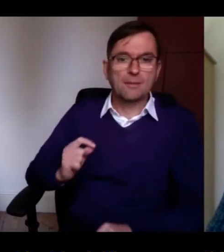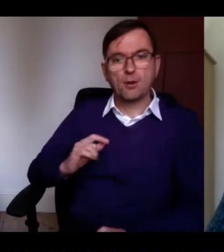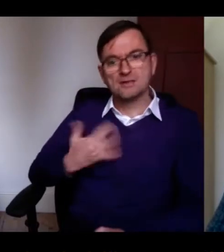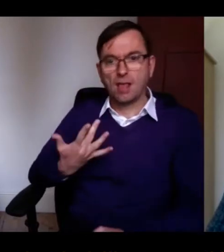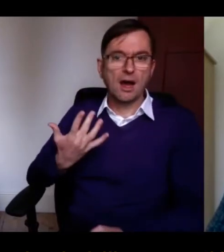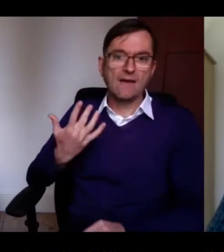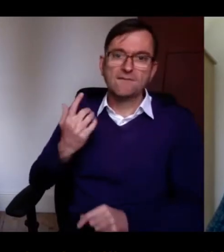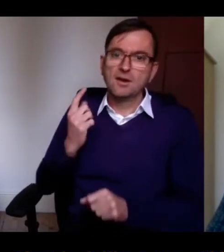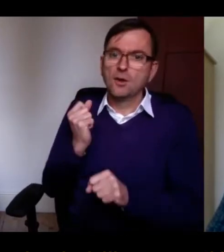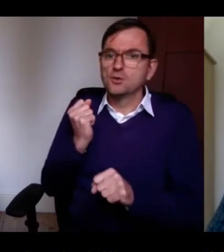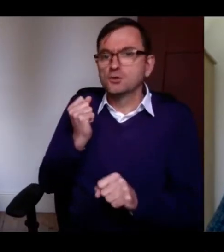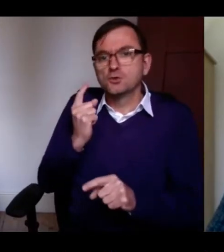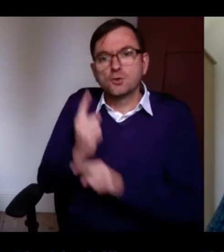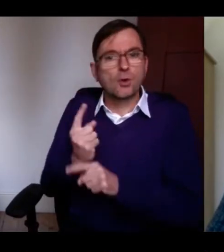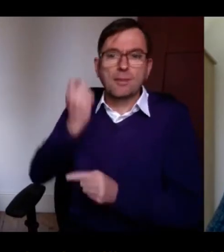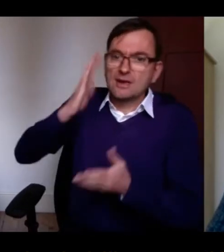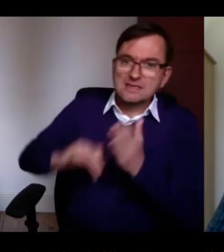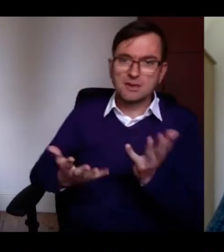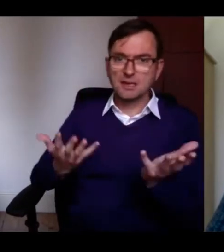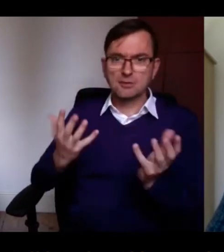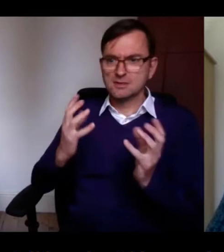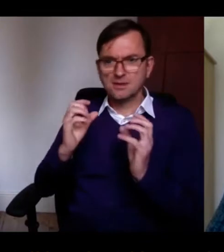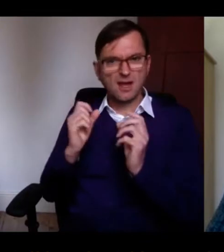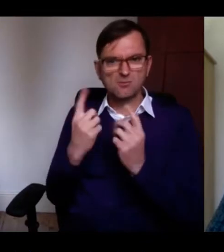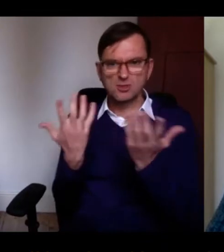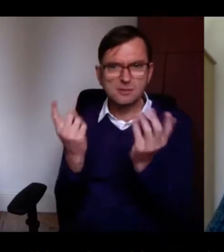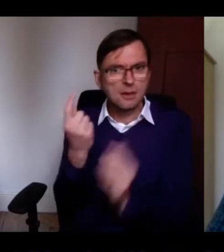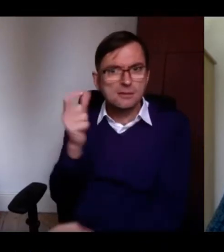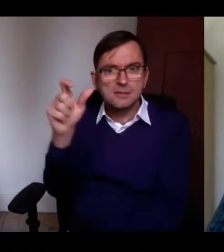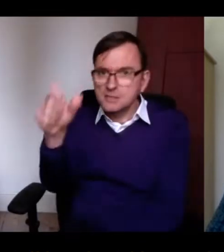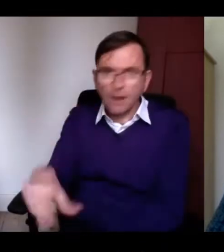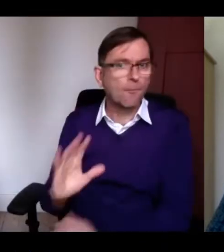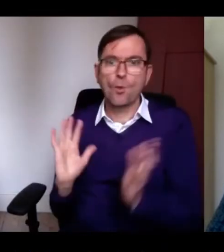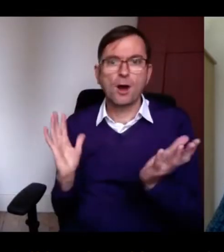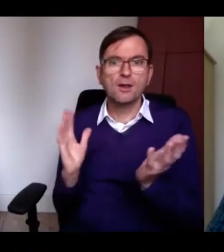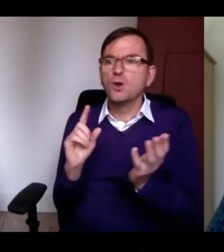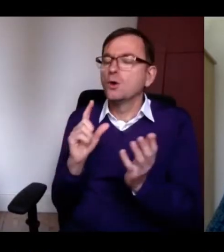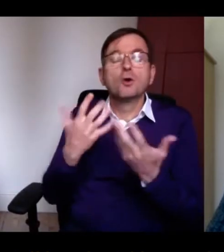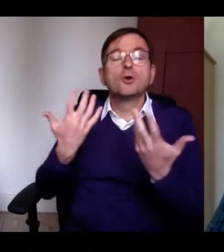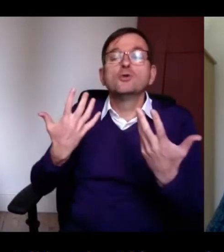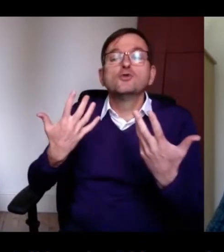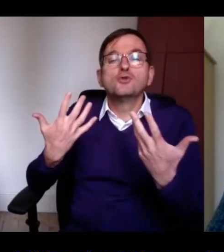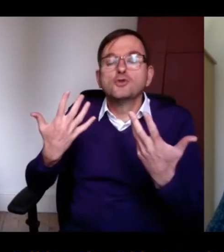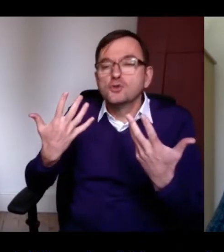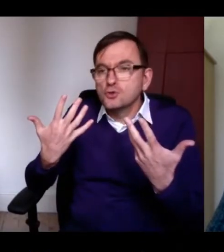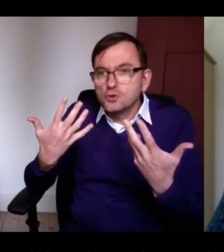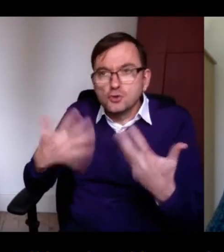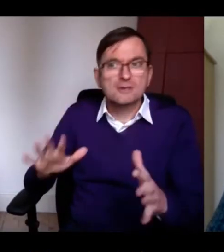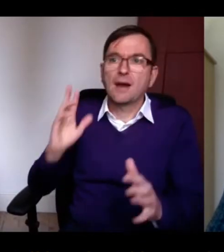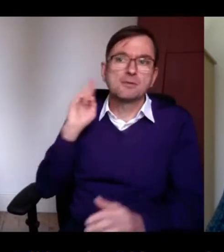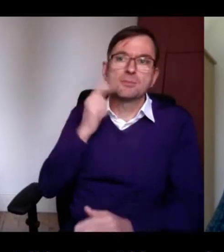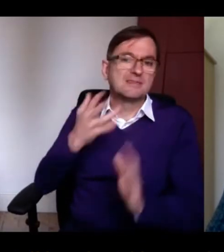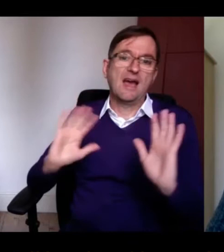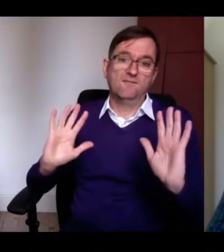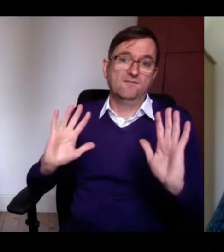talking about his life, talking about his experiences, just someone who